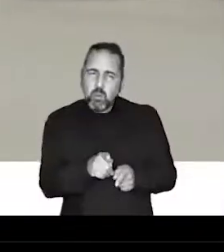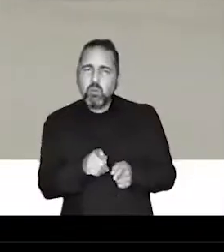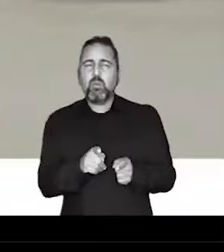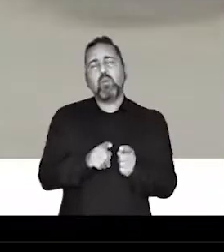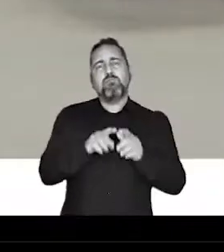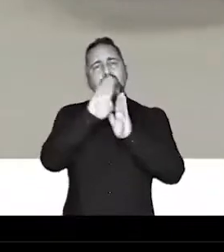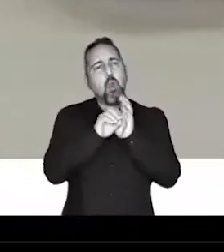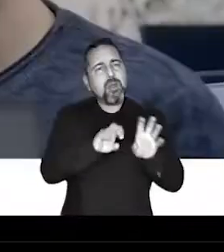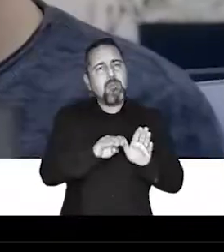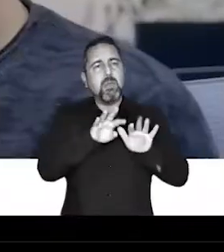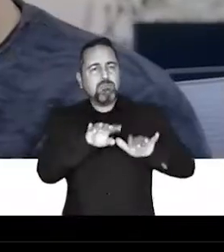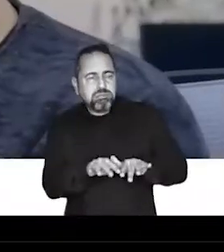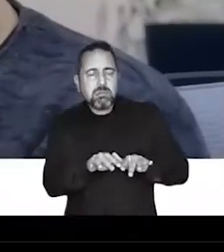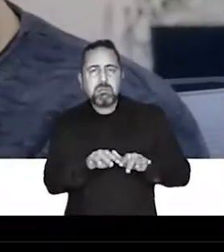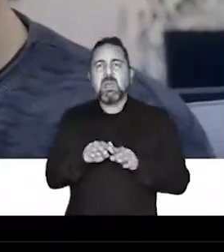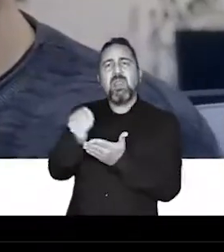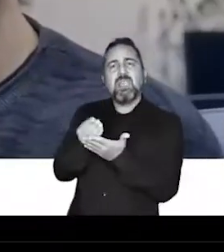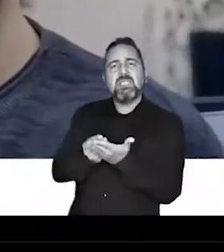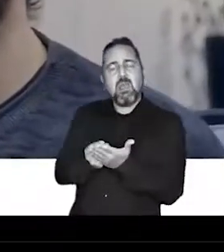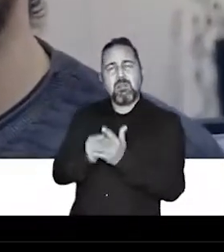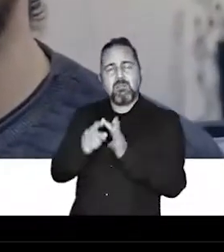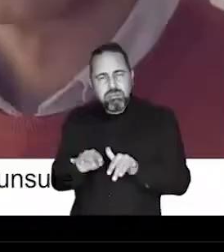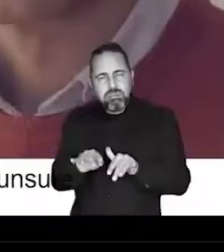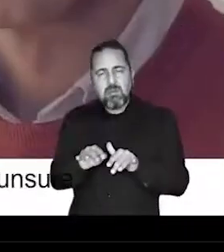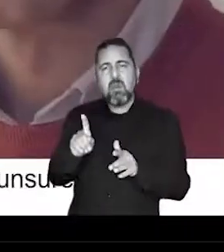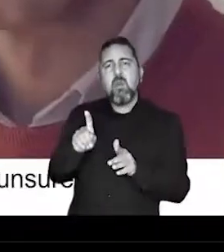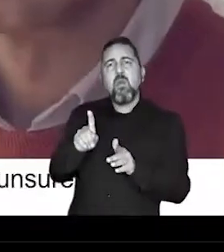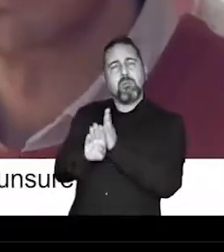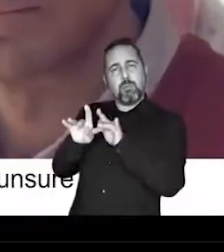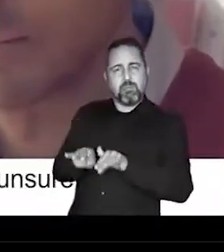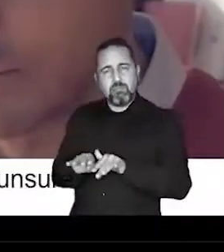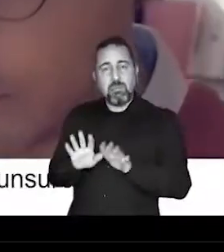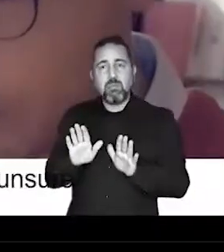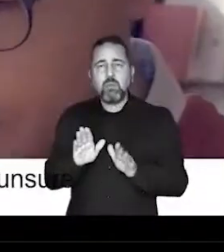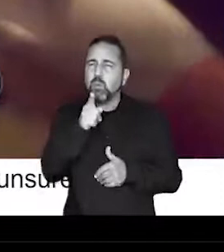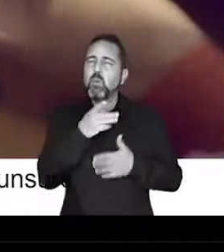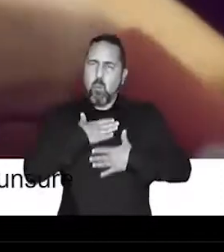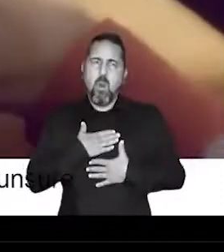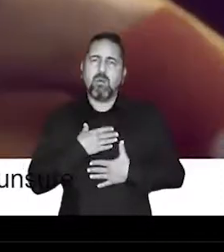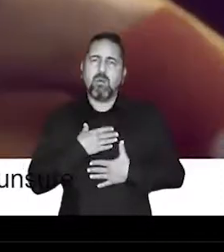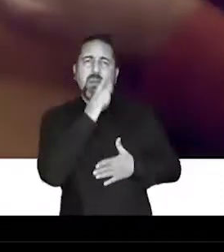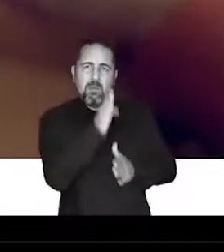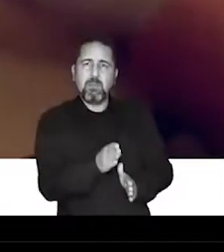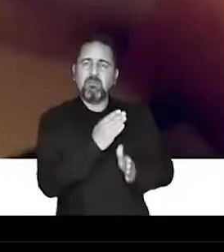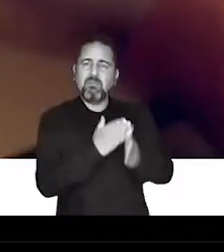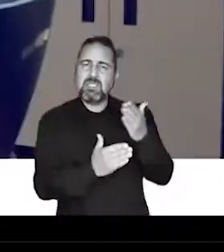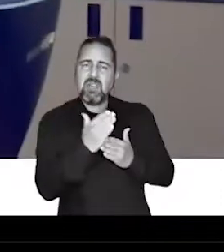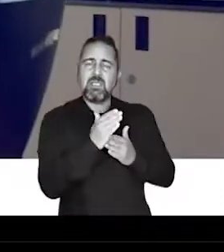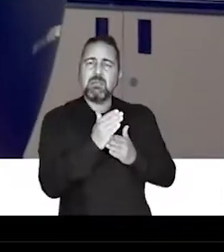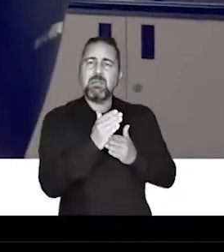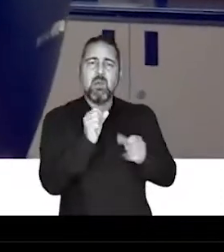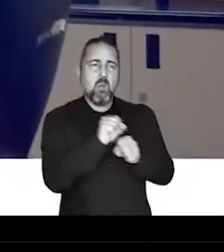Are you a programmer, designer, or developer? Are you looking to recruit a person with a disability, but are unsure what